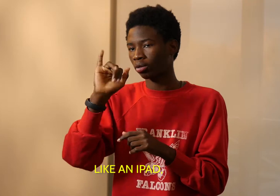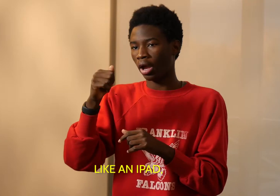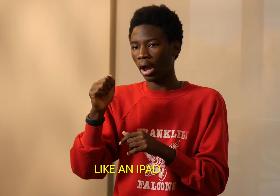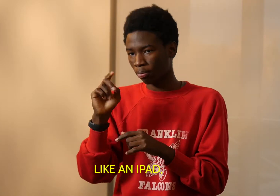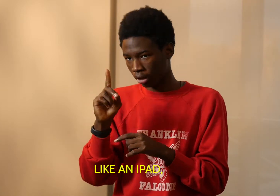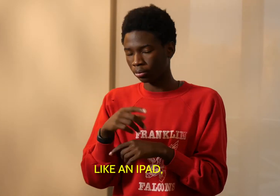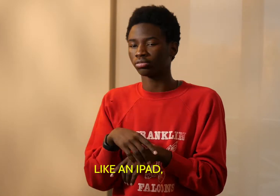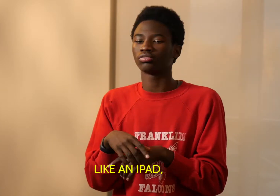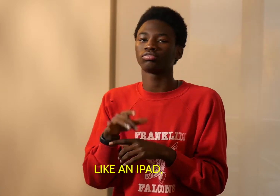an iPad.